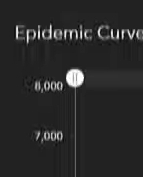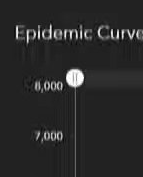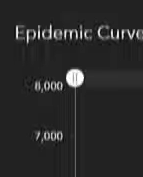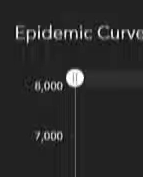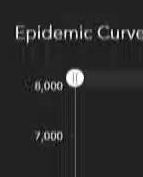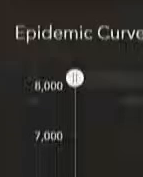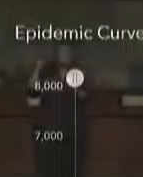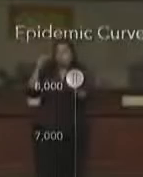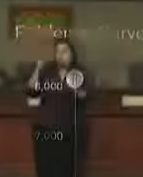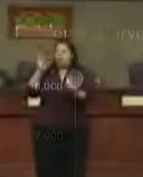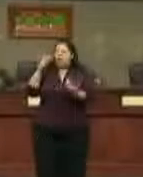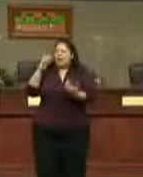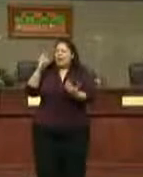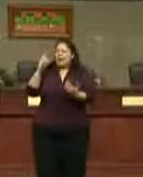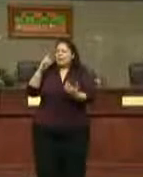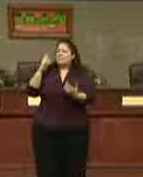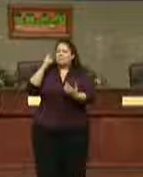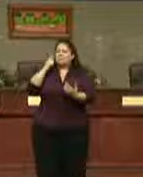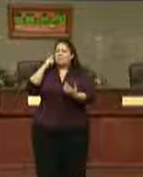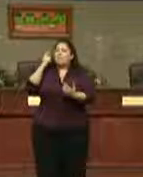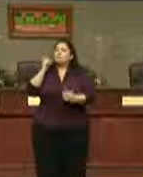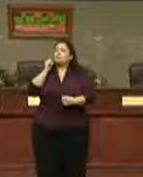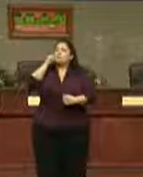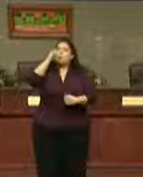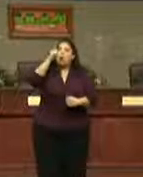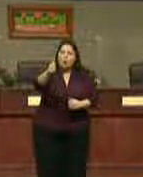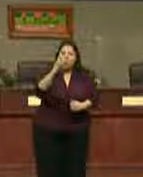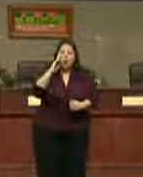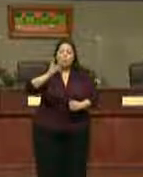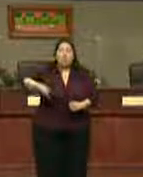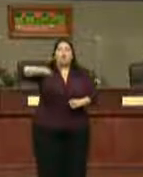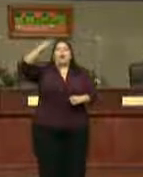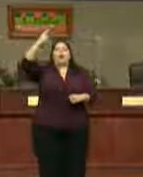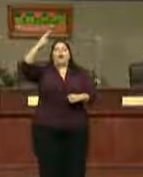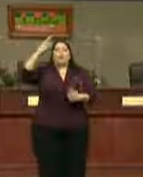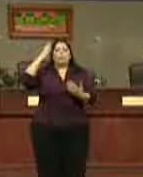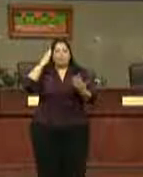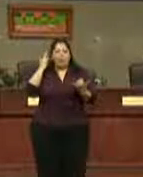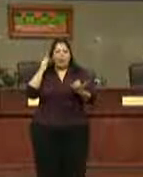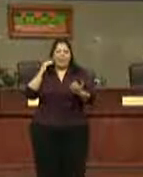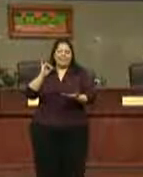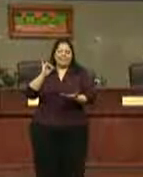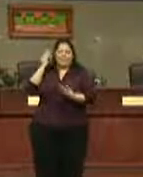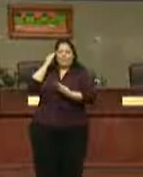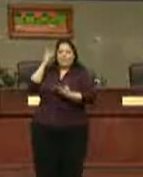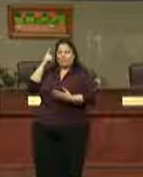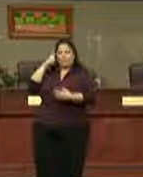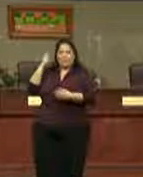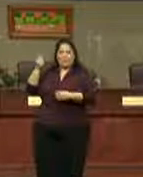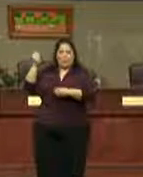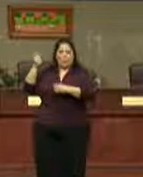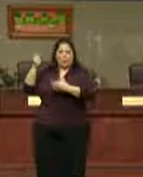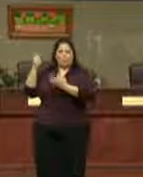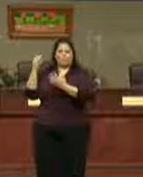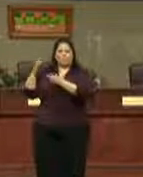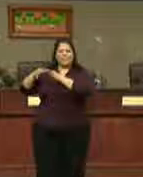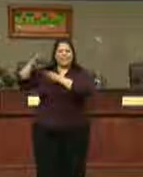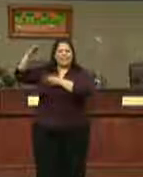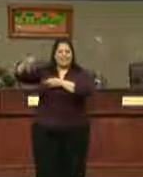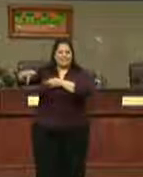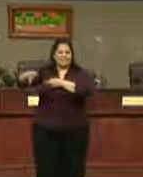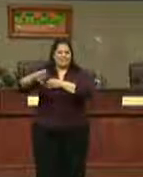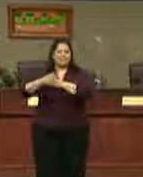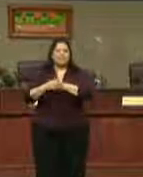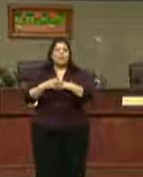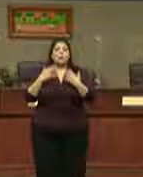tomorrow we don't see a higher number because of delay in reporting. We checked the data, and there are approximately